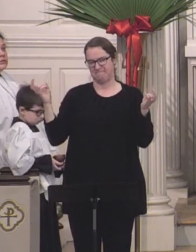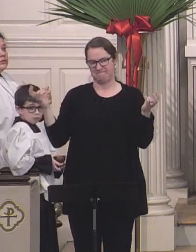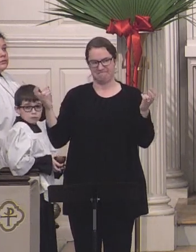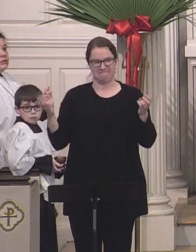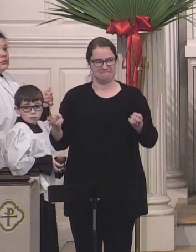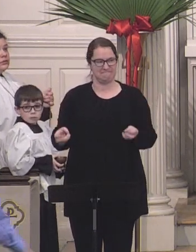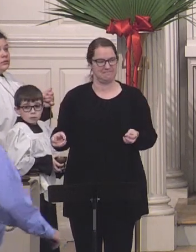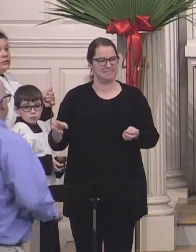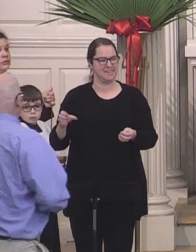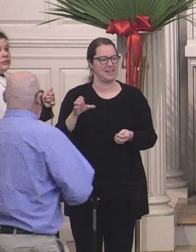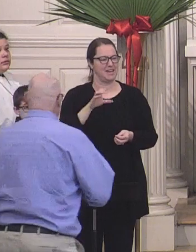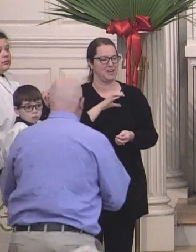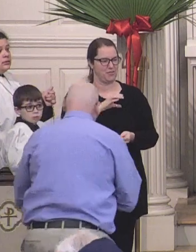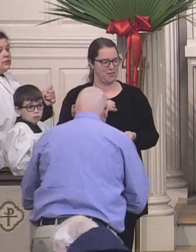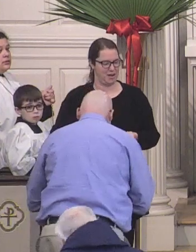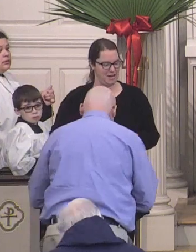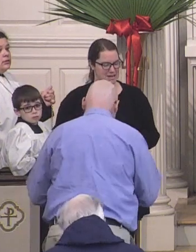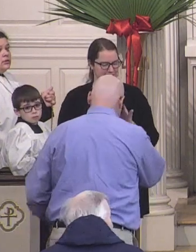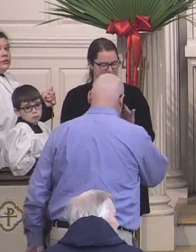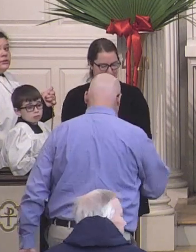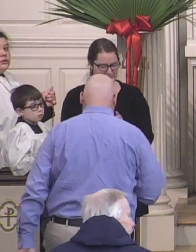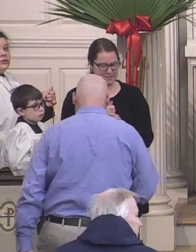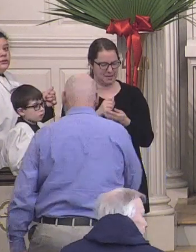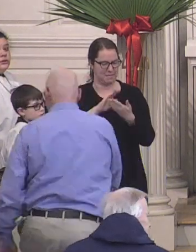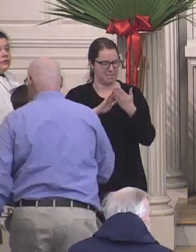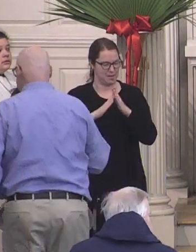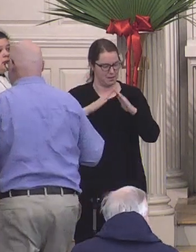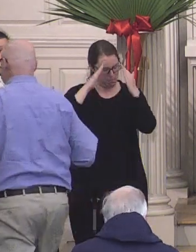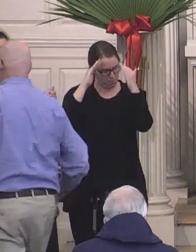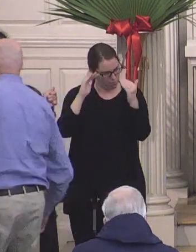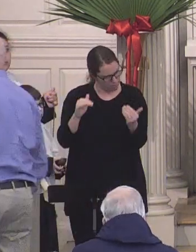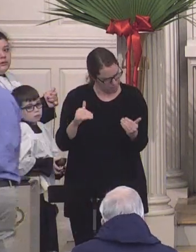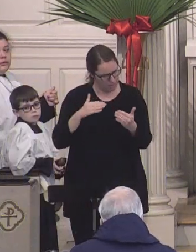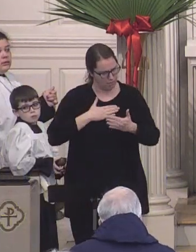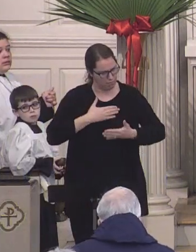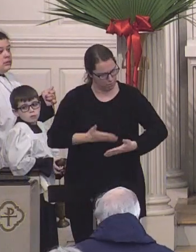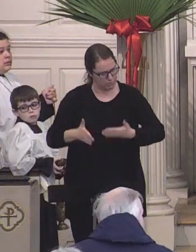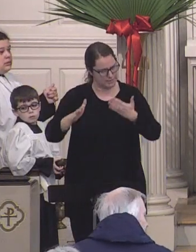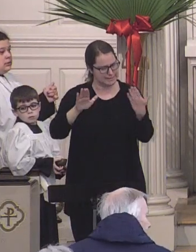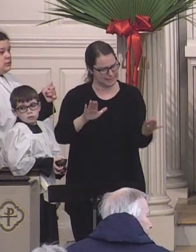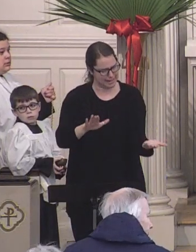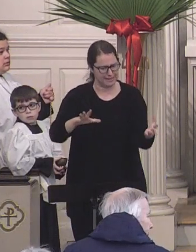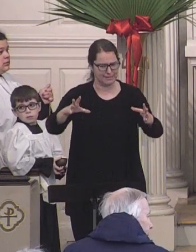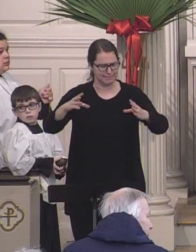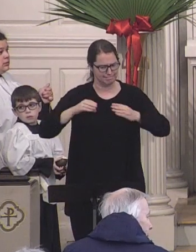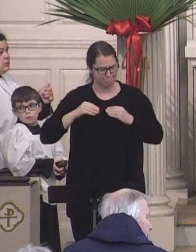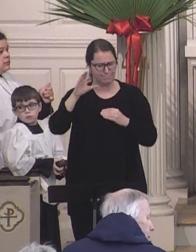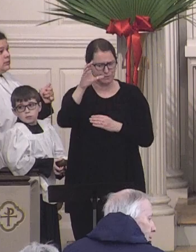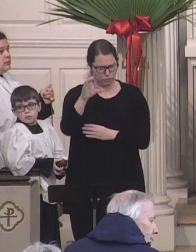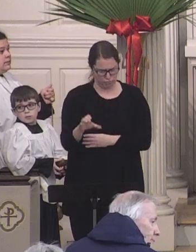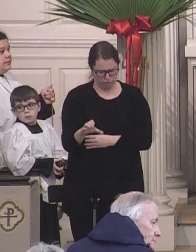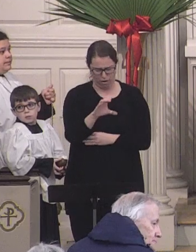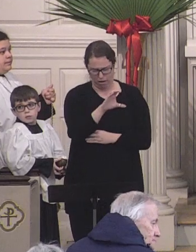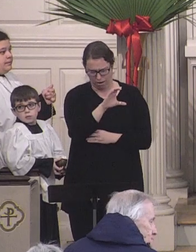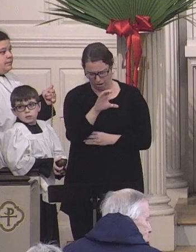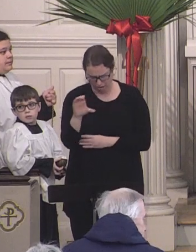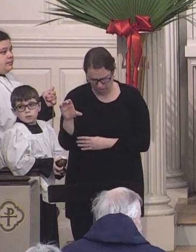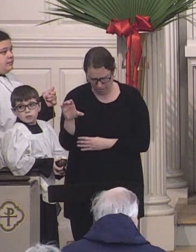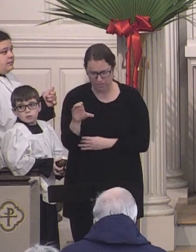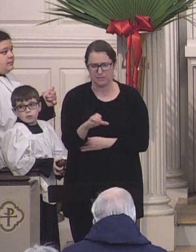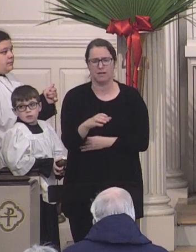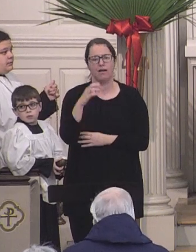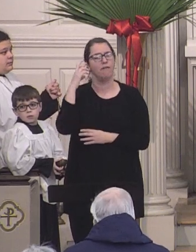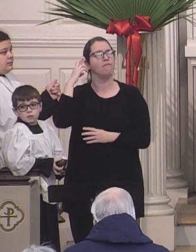Christ became obedient to the point of death, even death on a